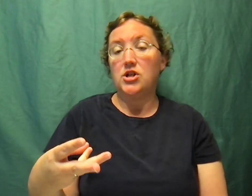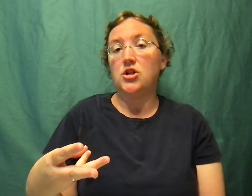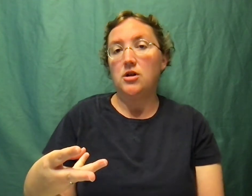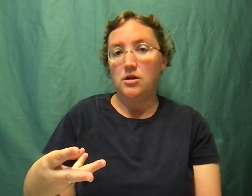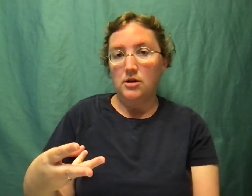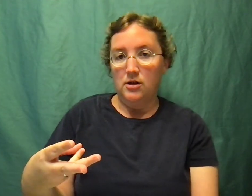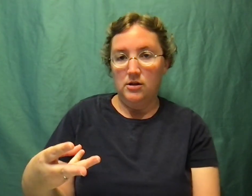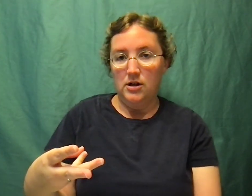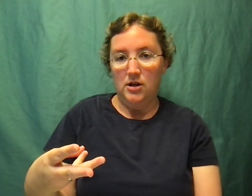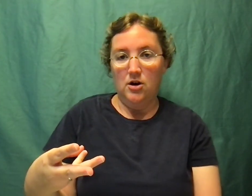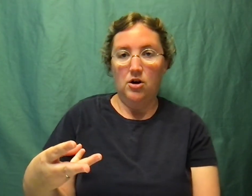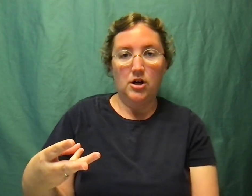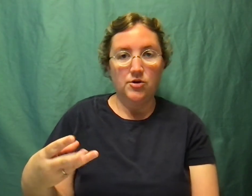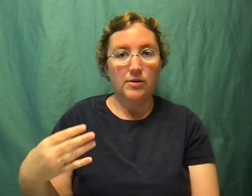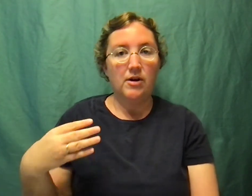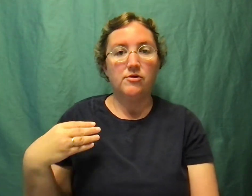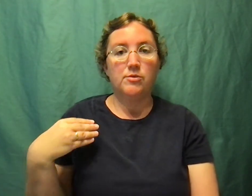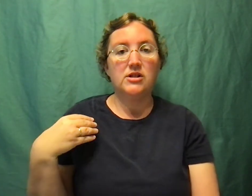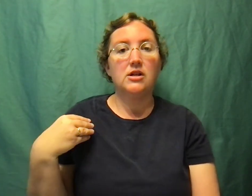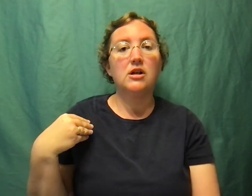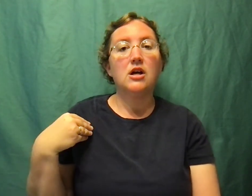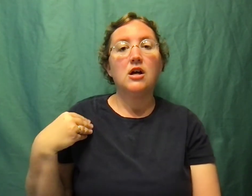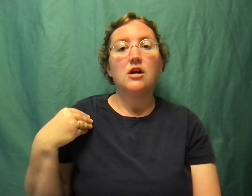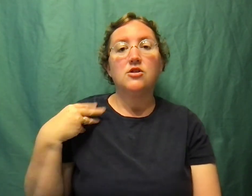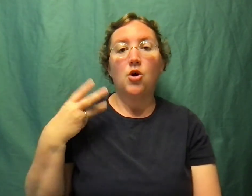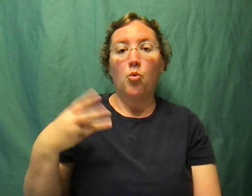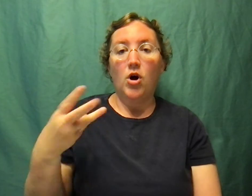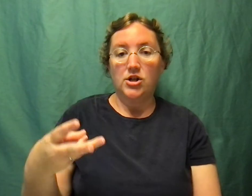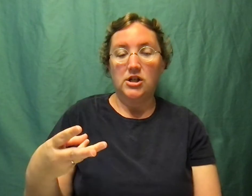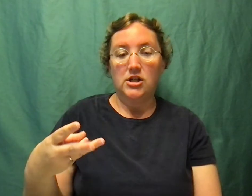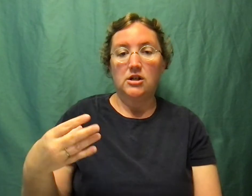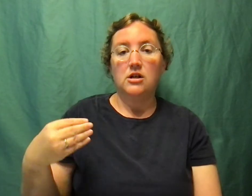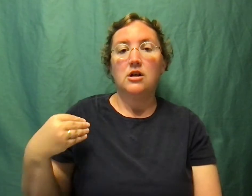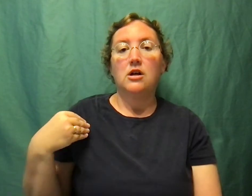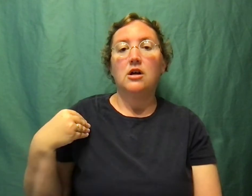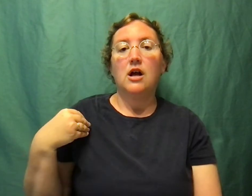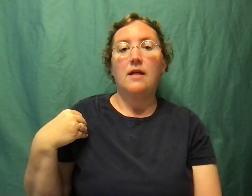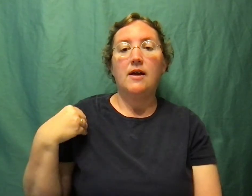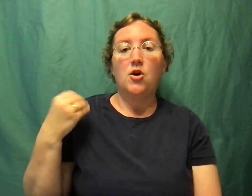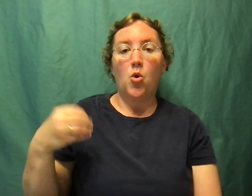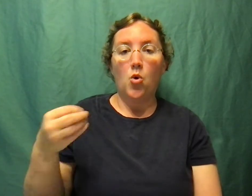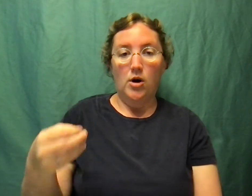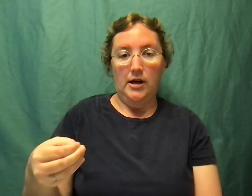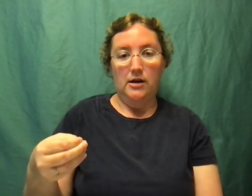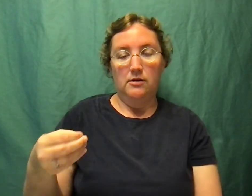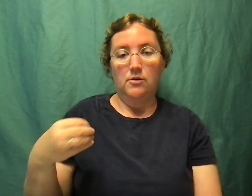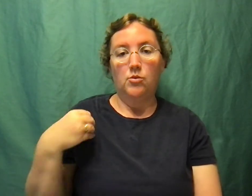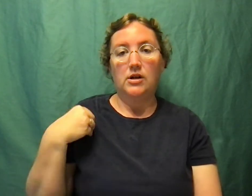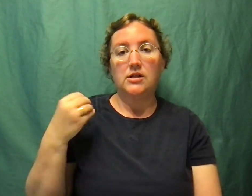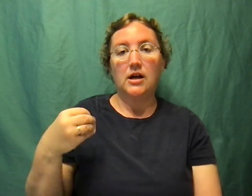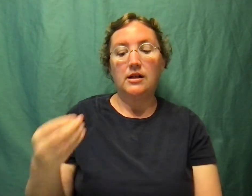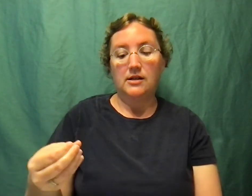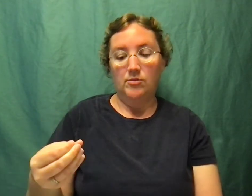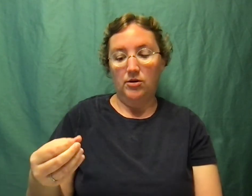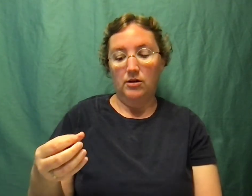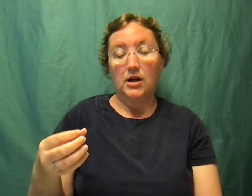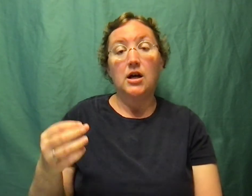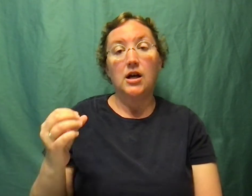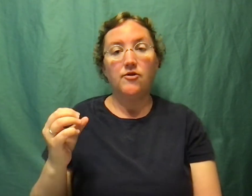tradition in our country as president. So Washington, and then Oregon, we sign that similarly. If you're